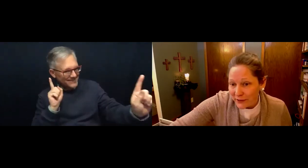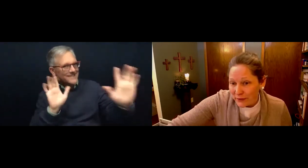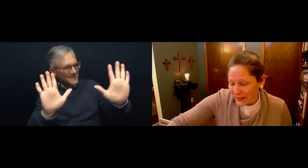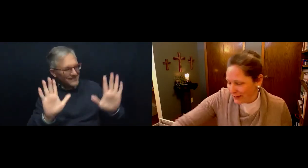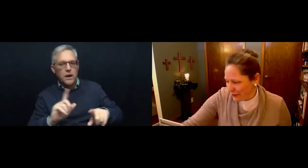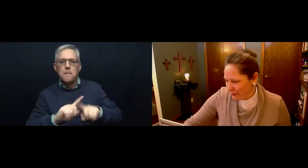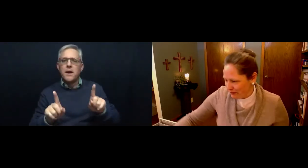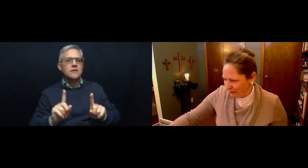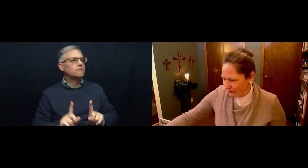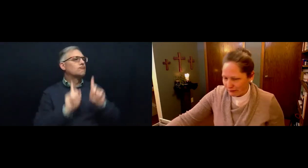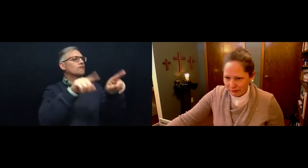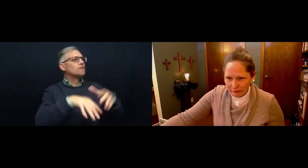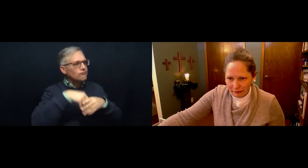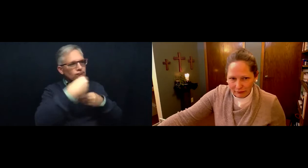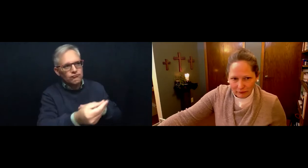finding new ways to help.